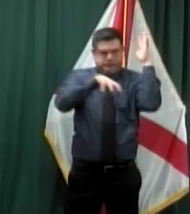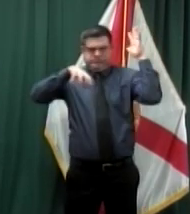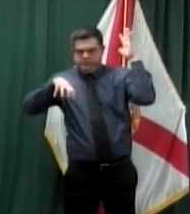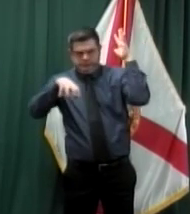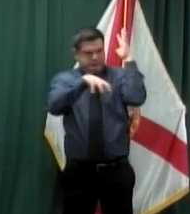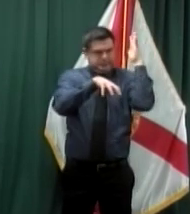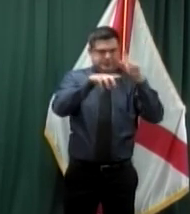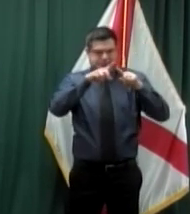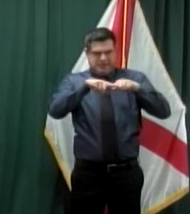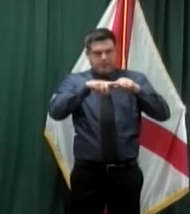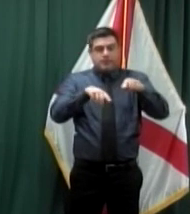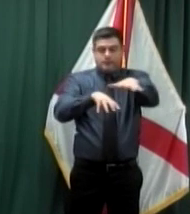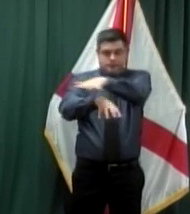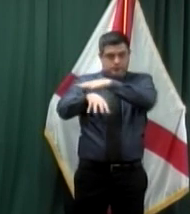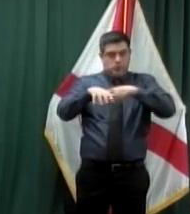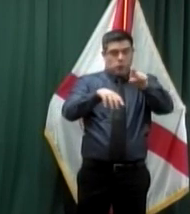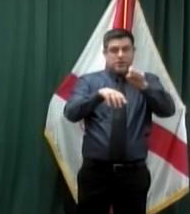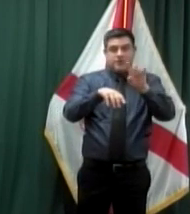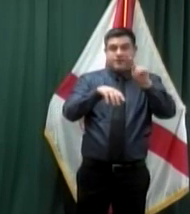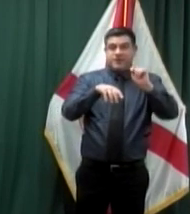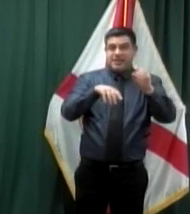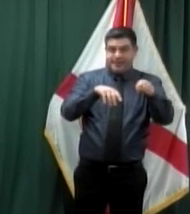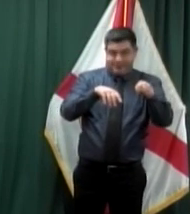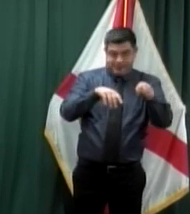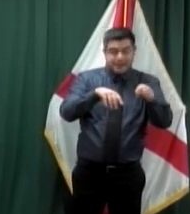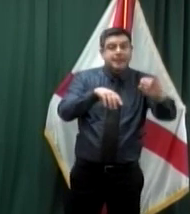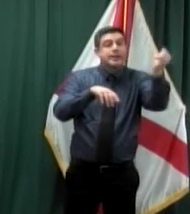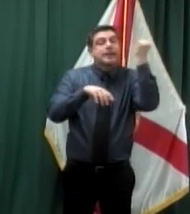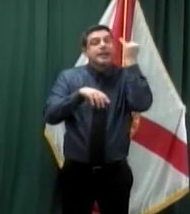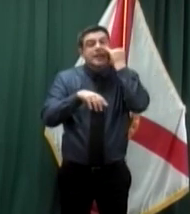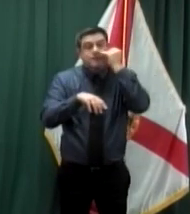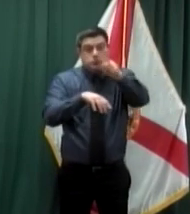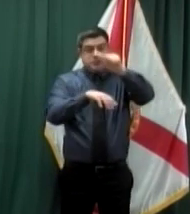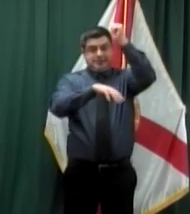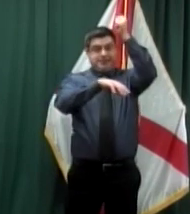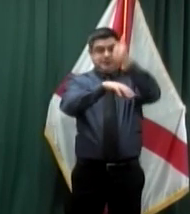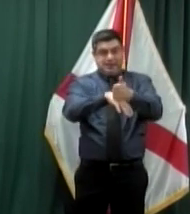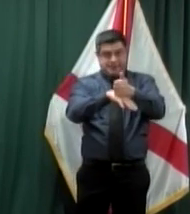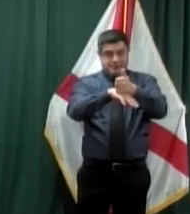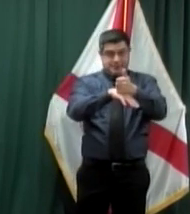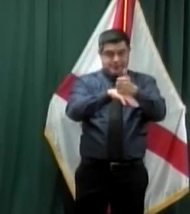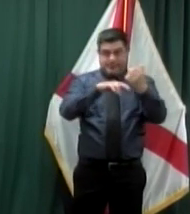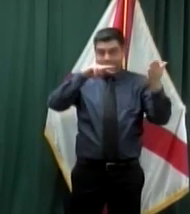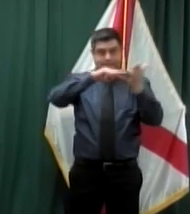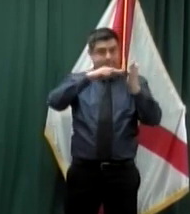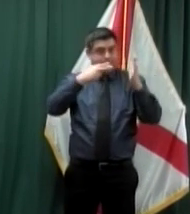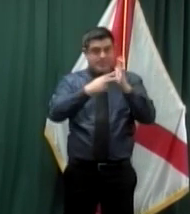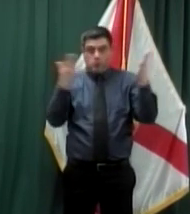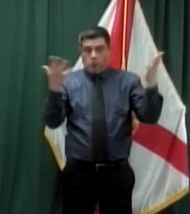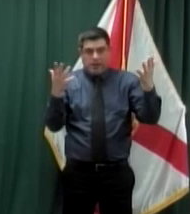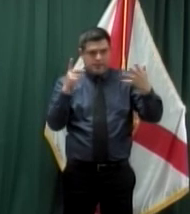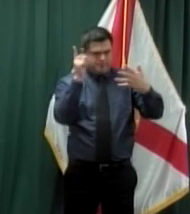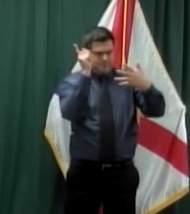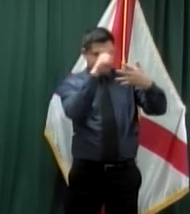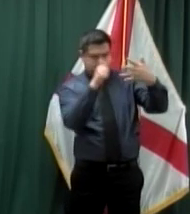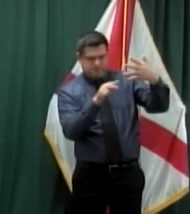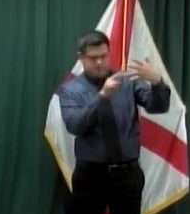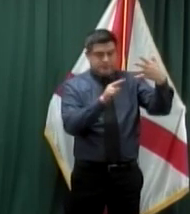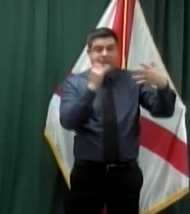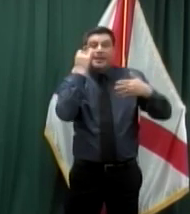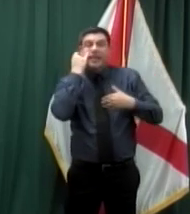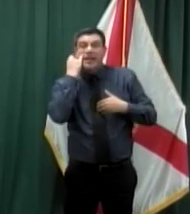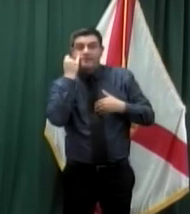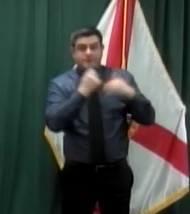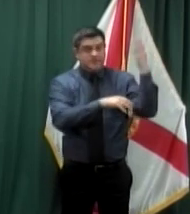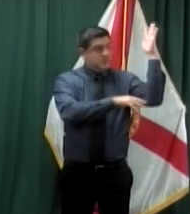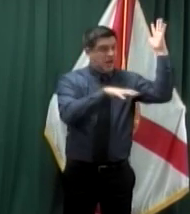your home. And it also provides a safe space for firefighters to defend your homes in case of fire.